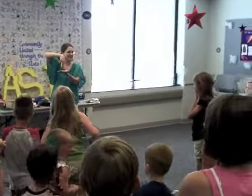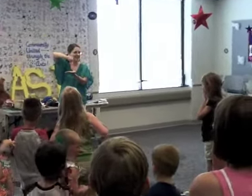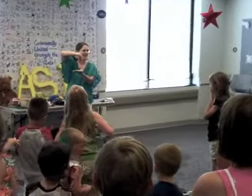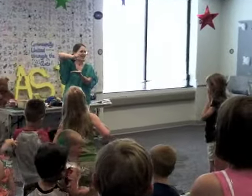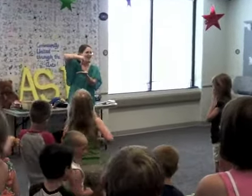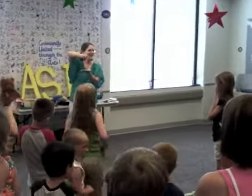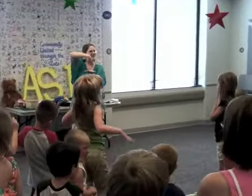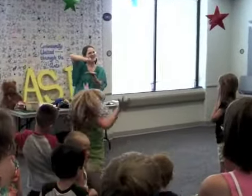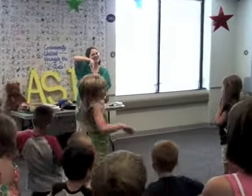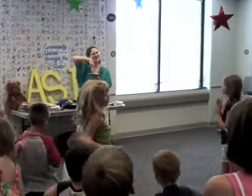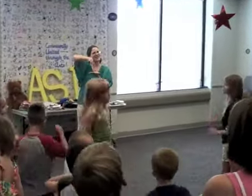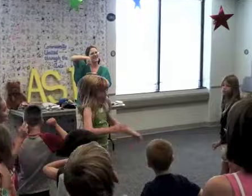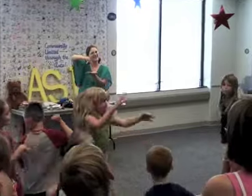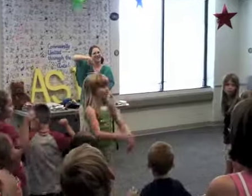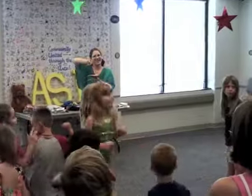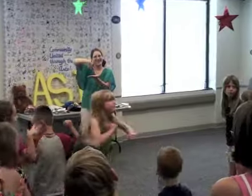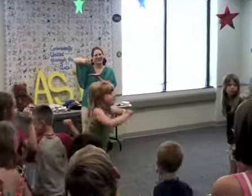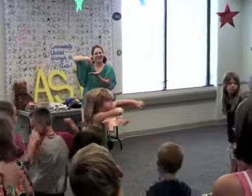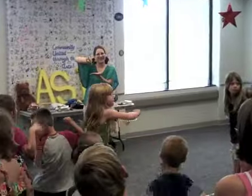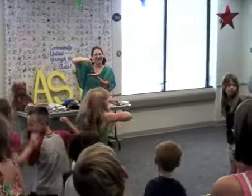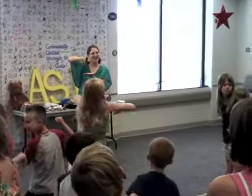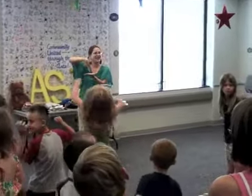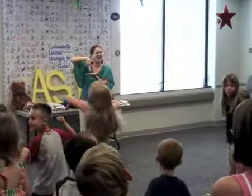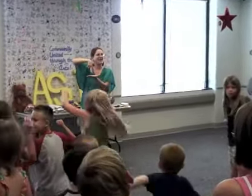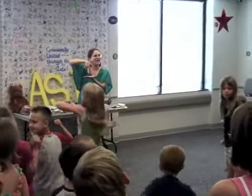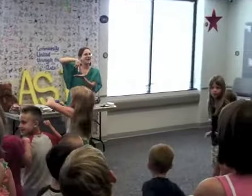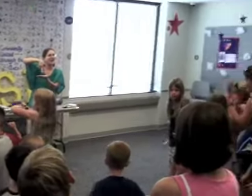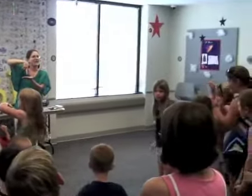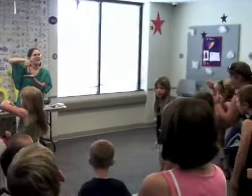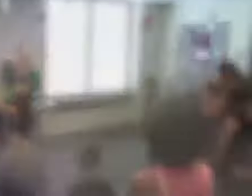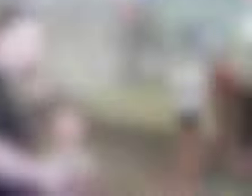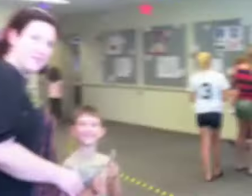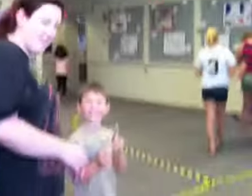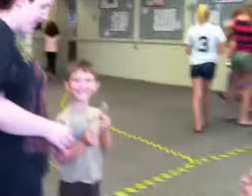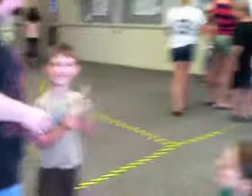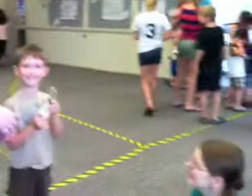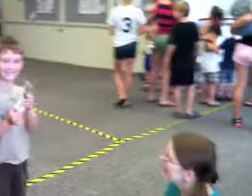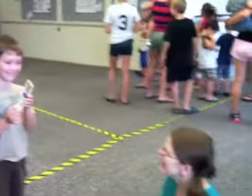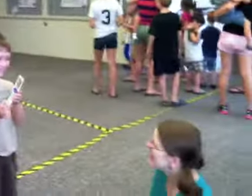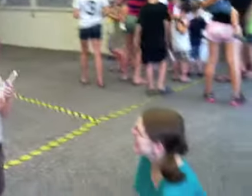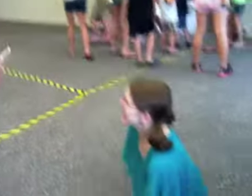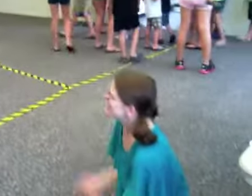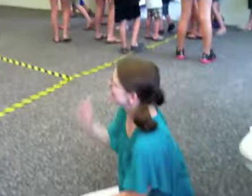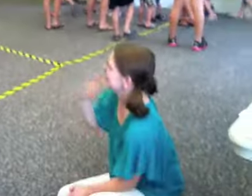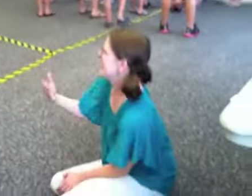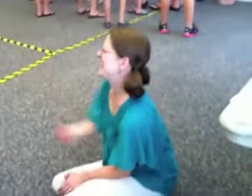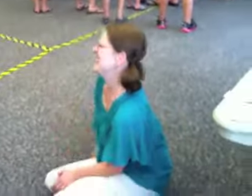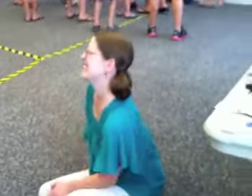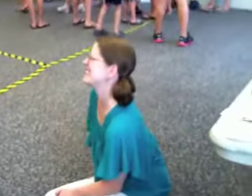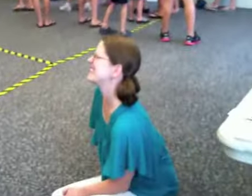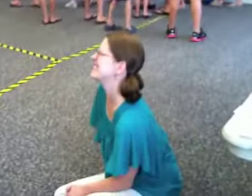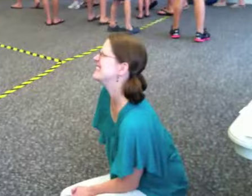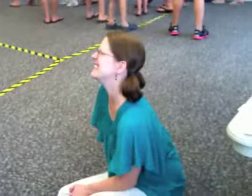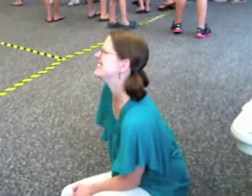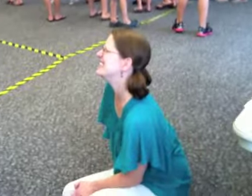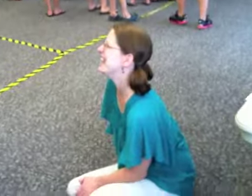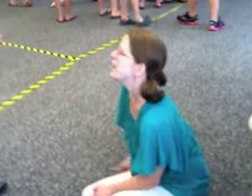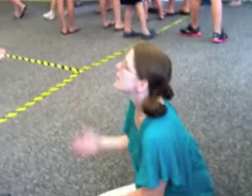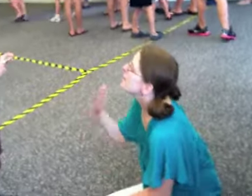For one Lothian family, the program was especially timely. Laura McKenzie is losing her hearing and has been working with a personal sign language